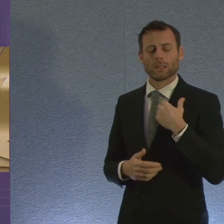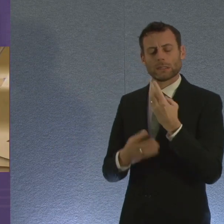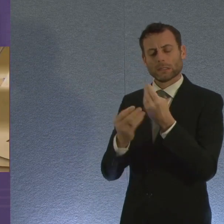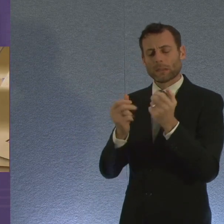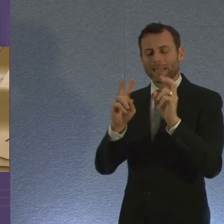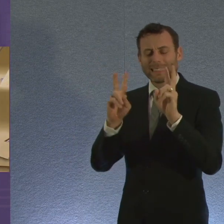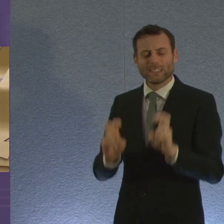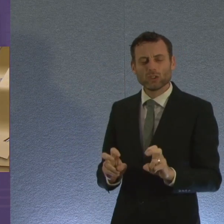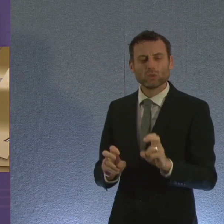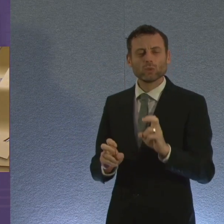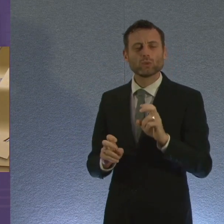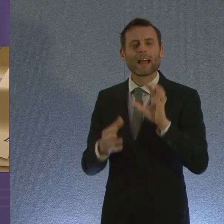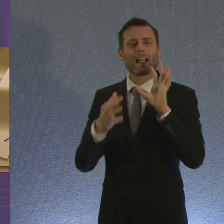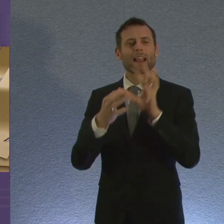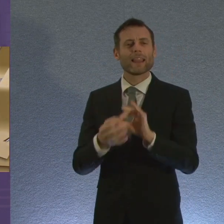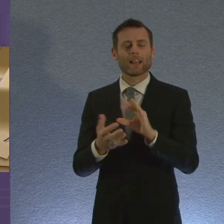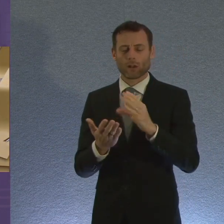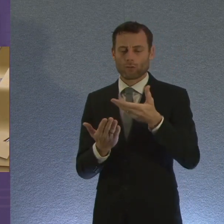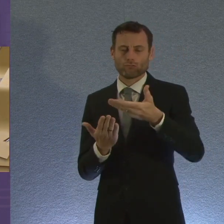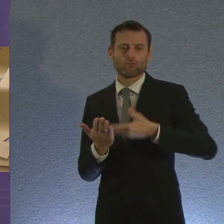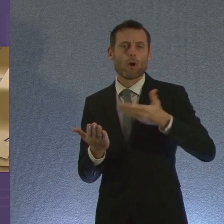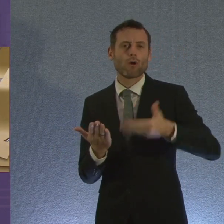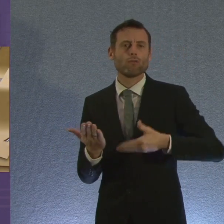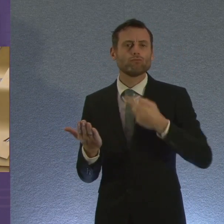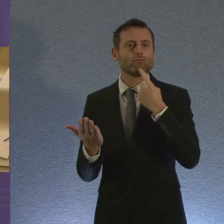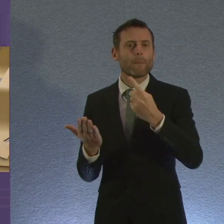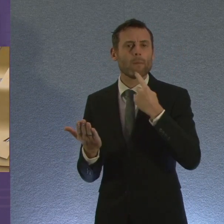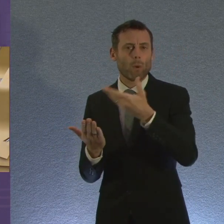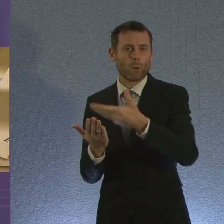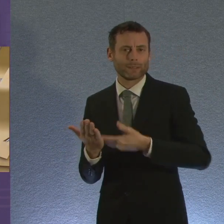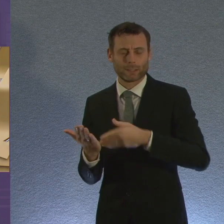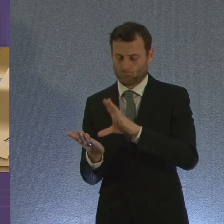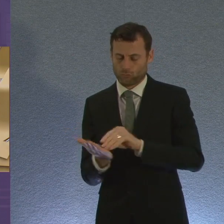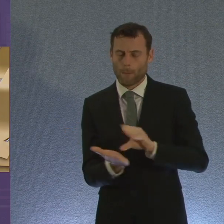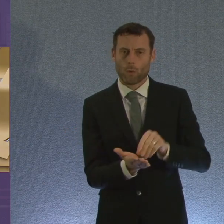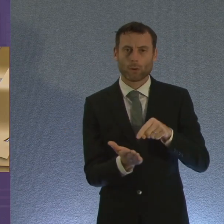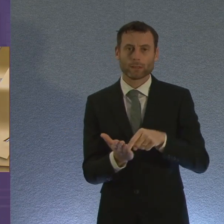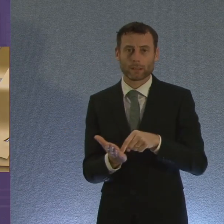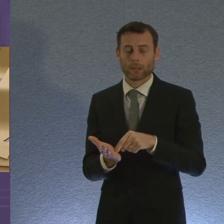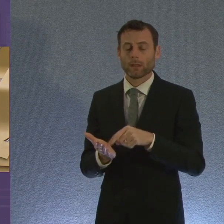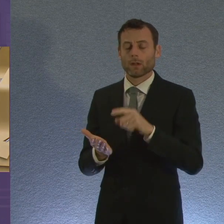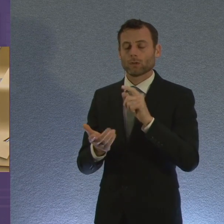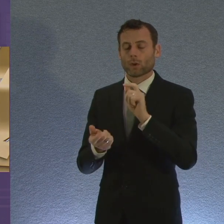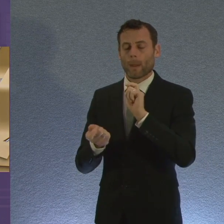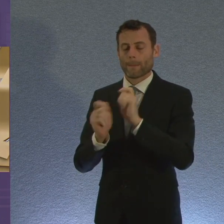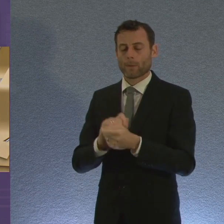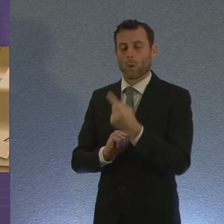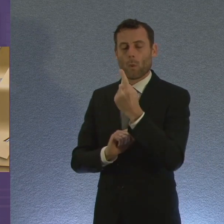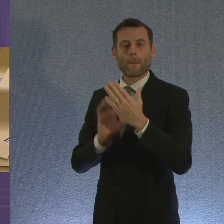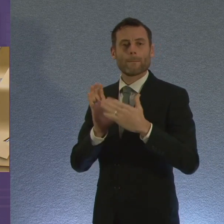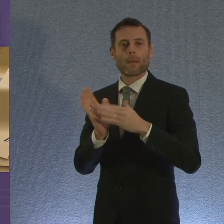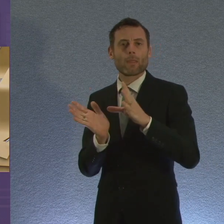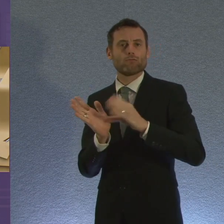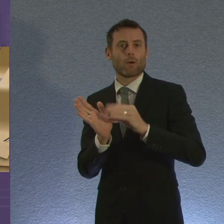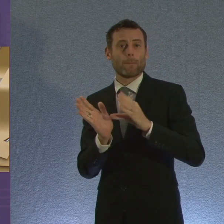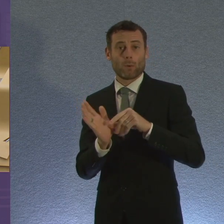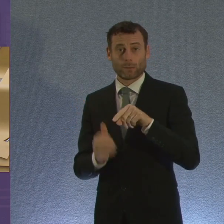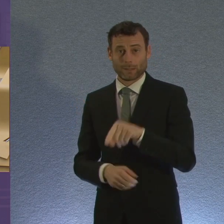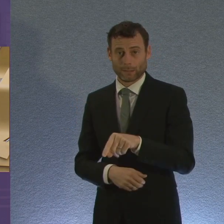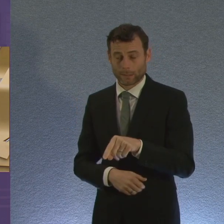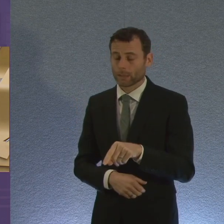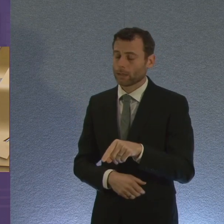briefly? Under the issue of reporting, Mr. Rowley indicated that there may be an amendment from Labour on a 1 month reporting. Of course, that would be an entirely legitimate